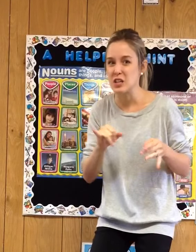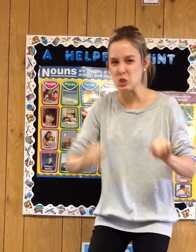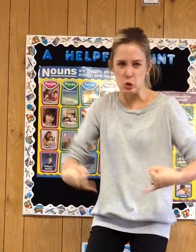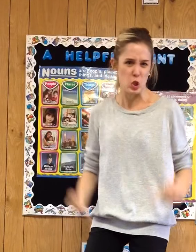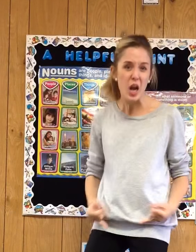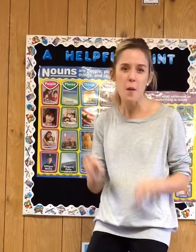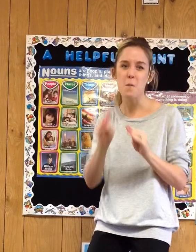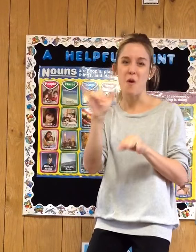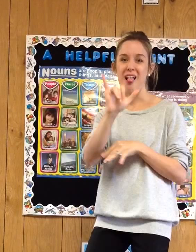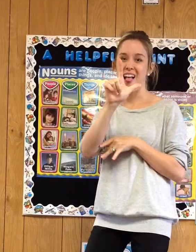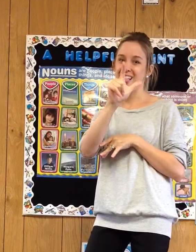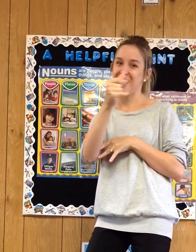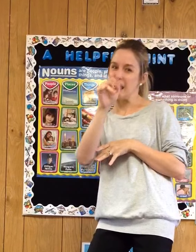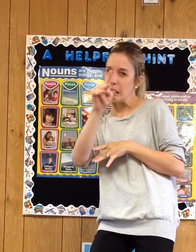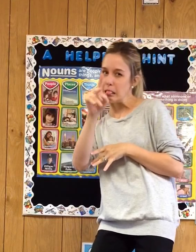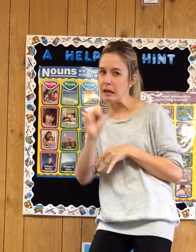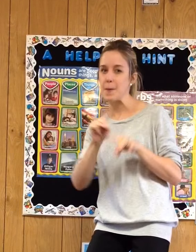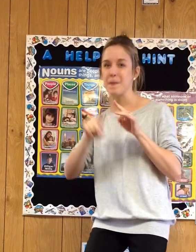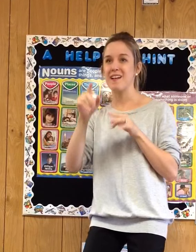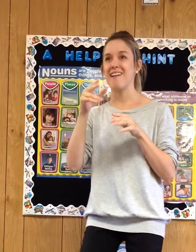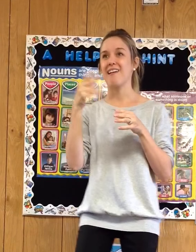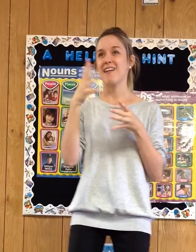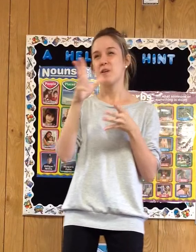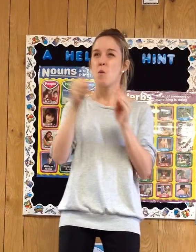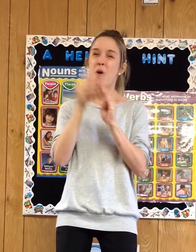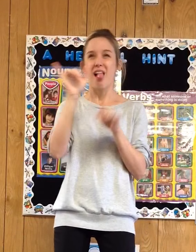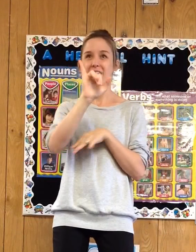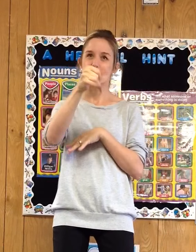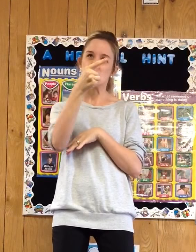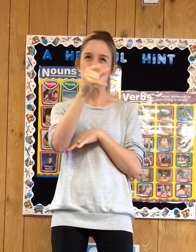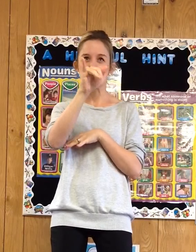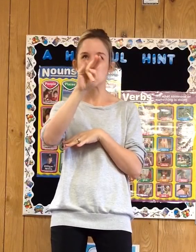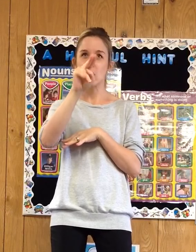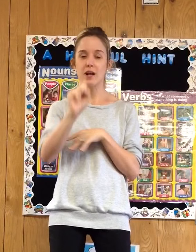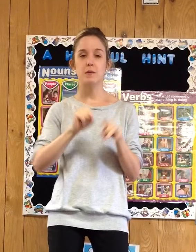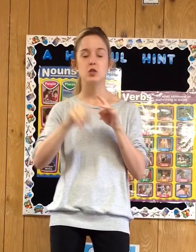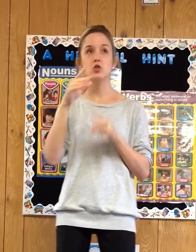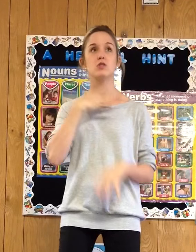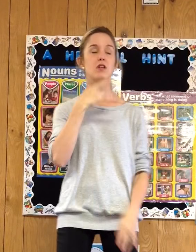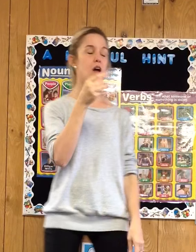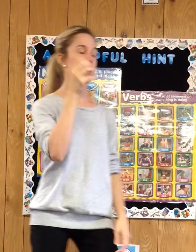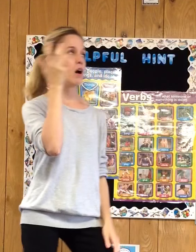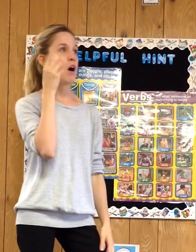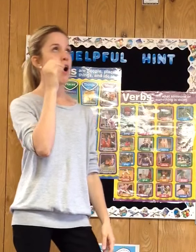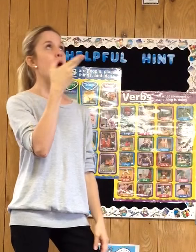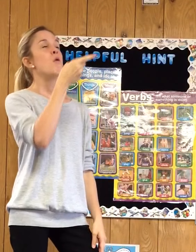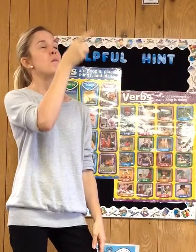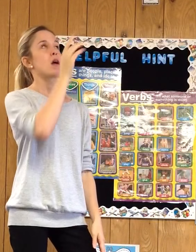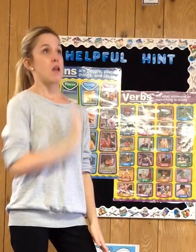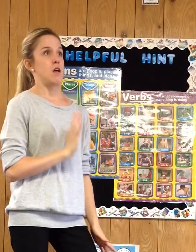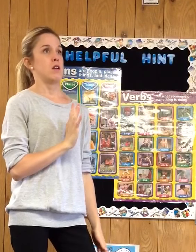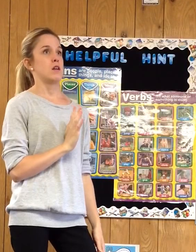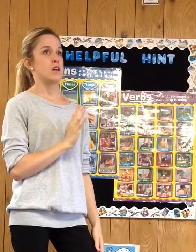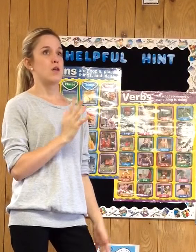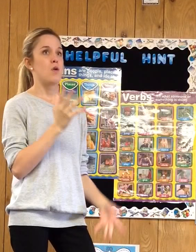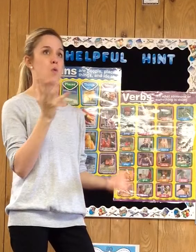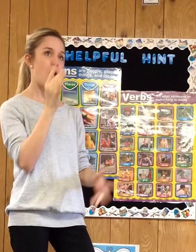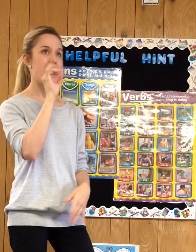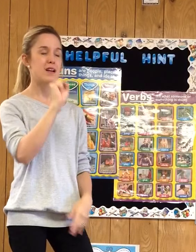like leggings, but like I guess they're actually kind of more like jeggings. Like, but I think, and you're just like, oh my God, what is the